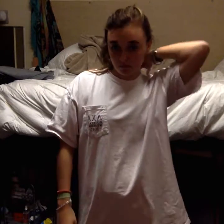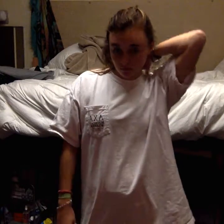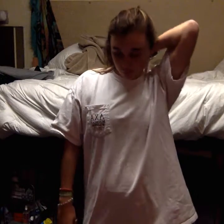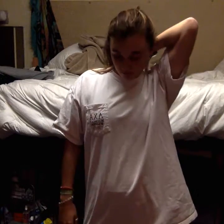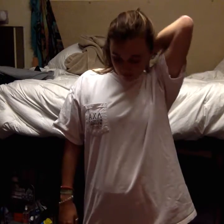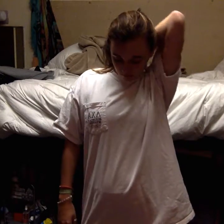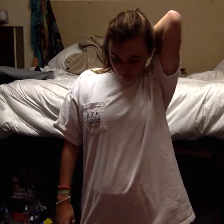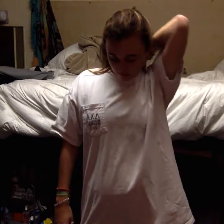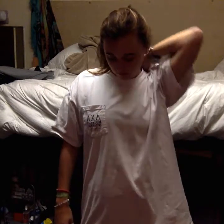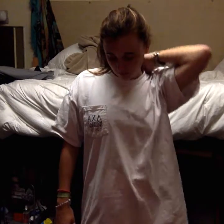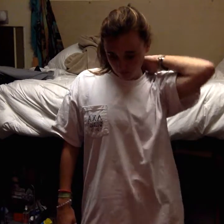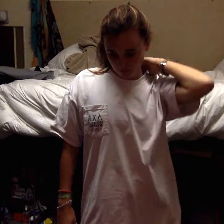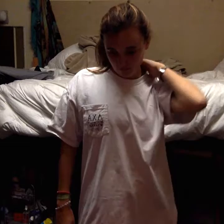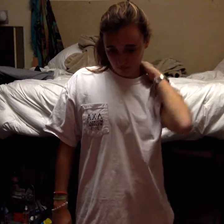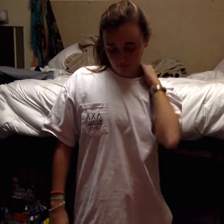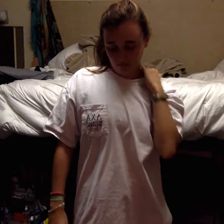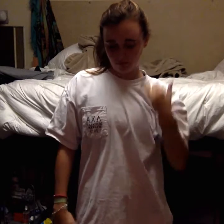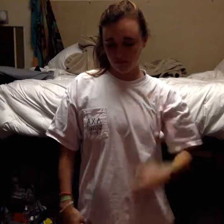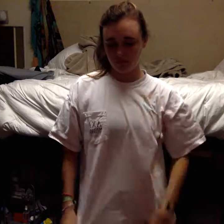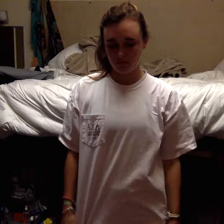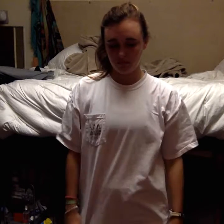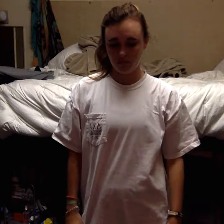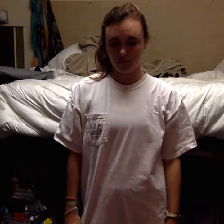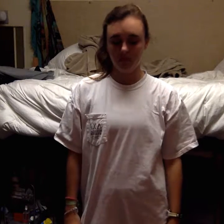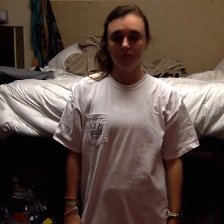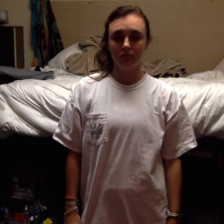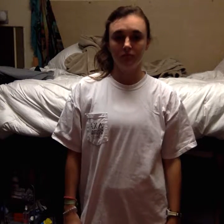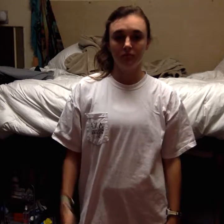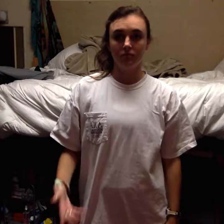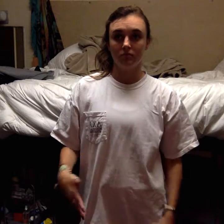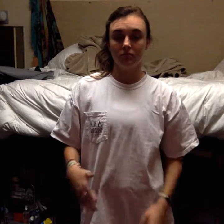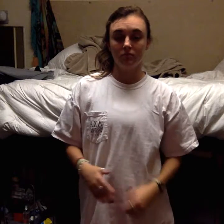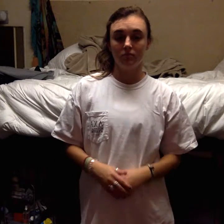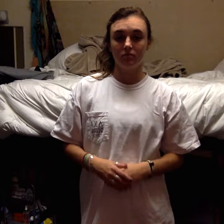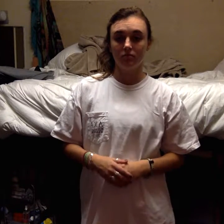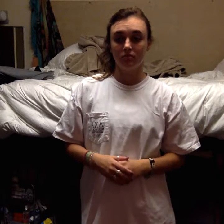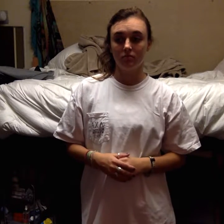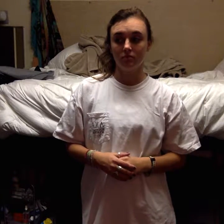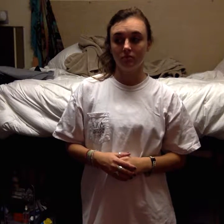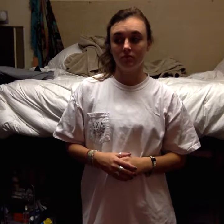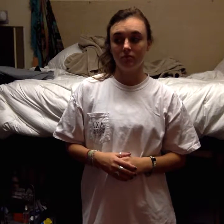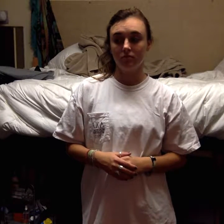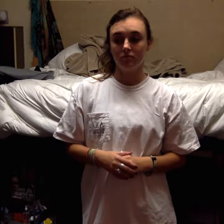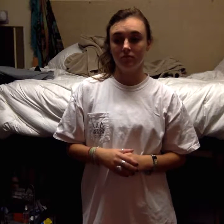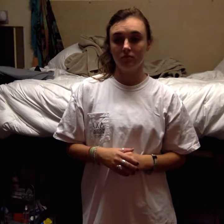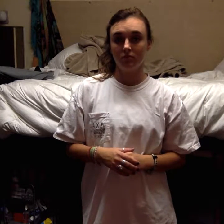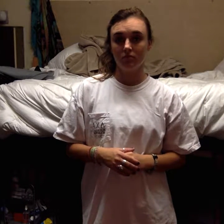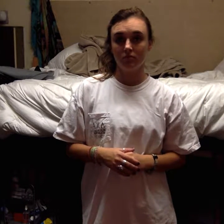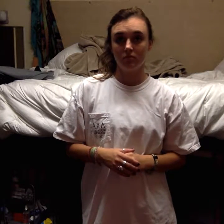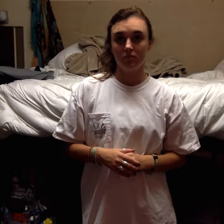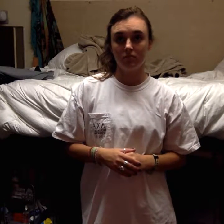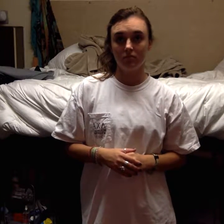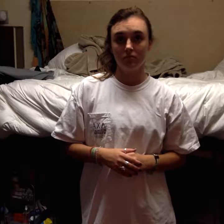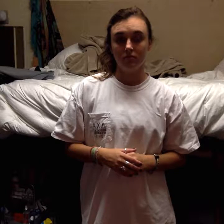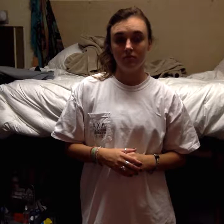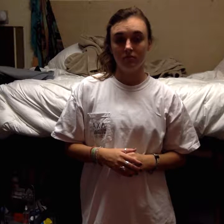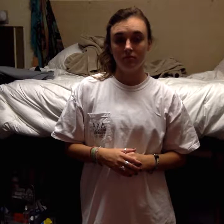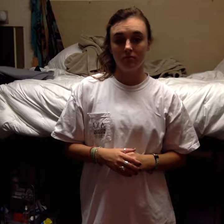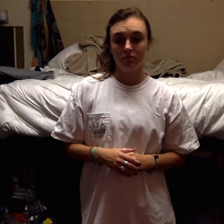We're upstairs outside the front door where they park bicycles. And, well, where are we here? This is the